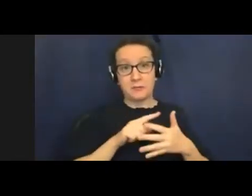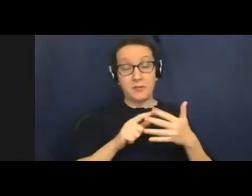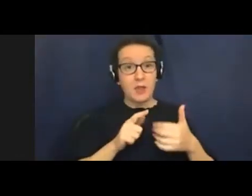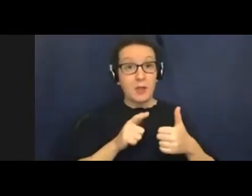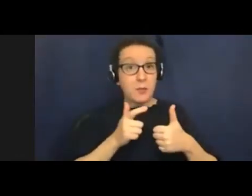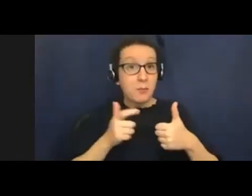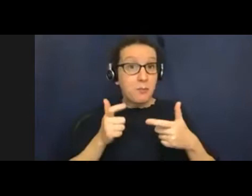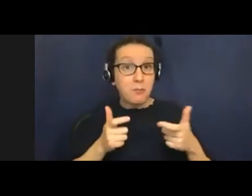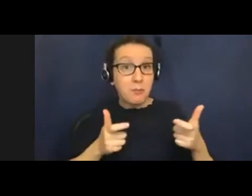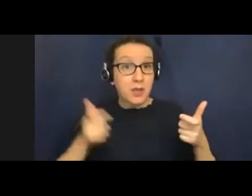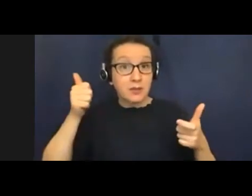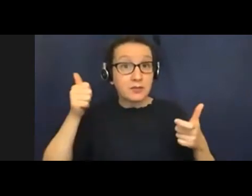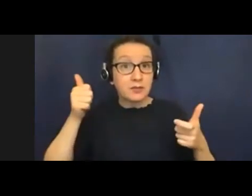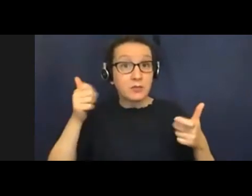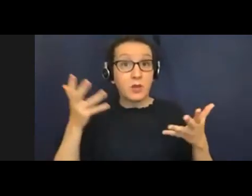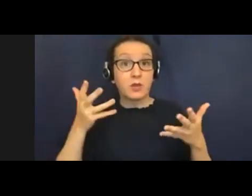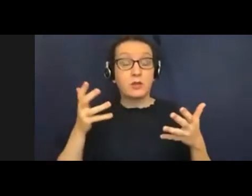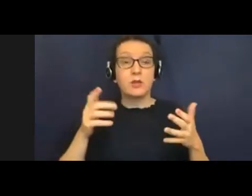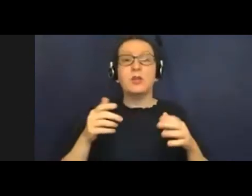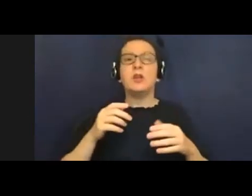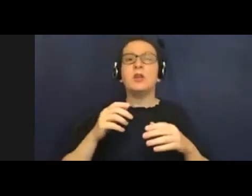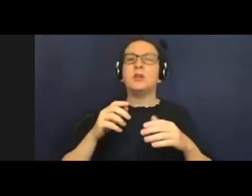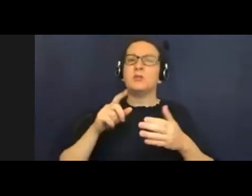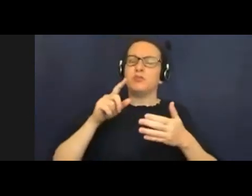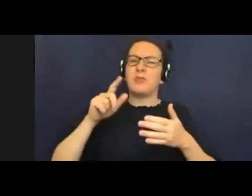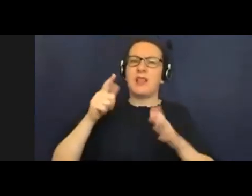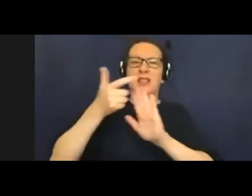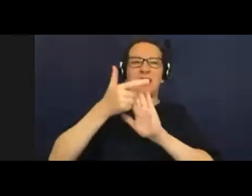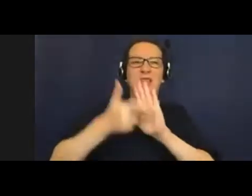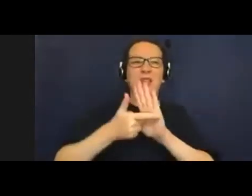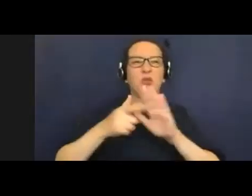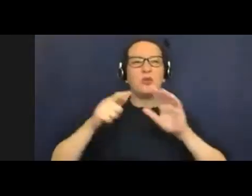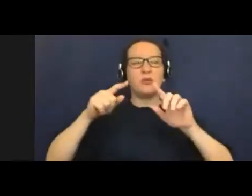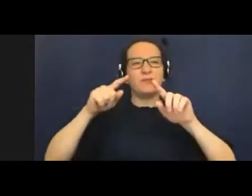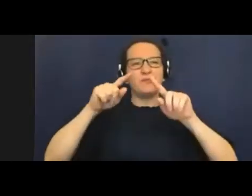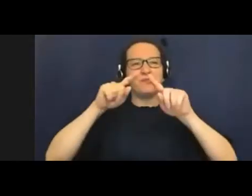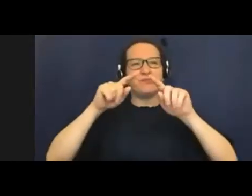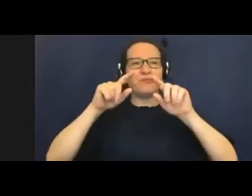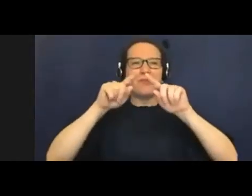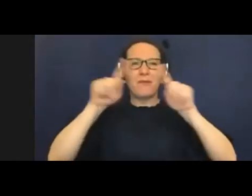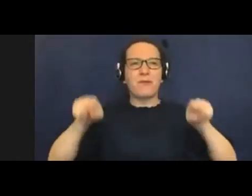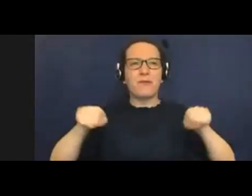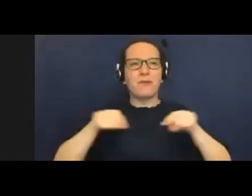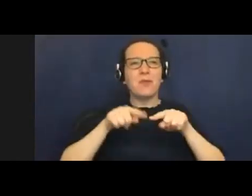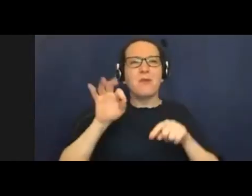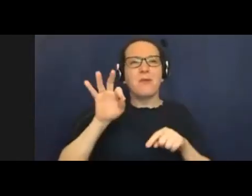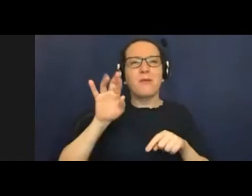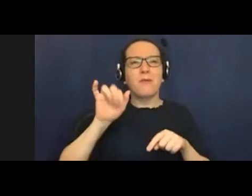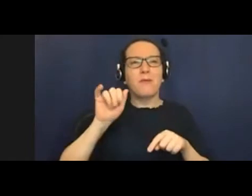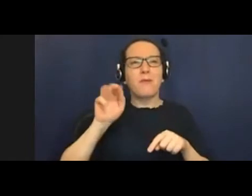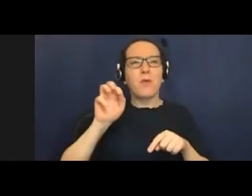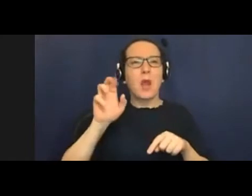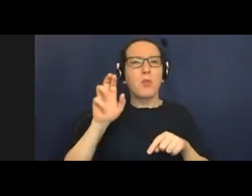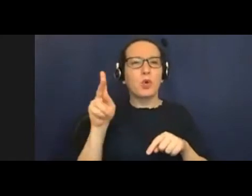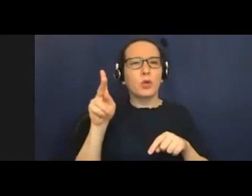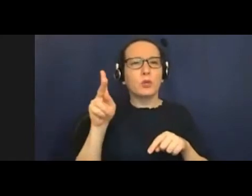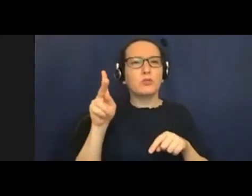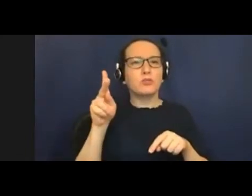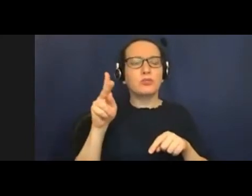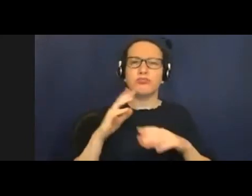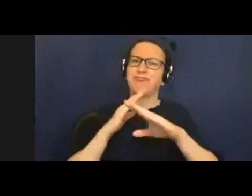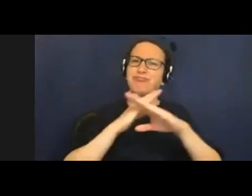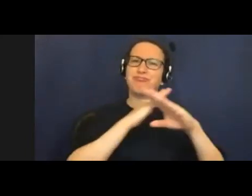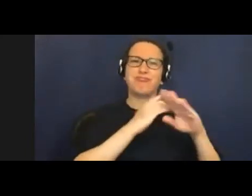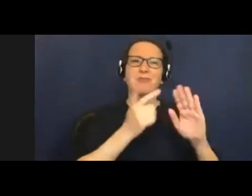ones is actually discriminatory legal frameworks. So a majority of countries around the world actually have clauses in